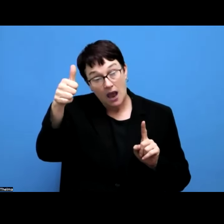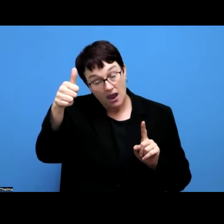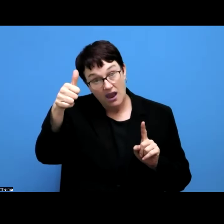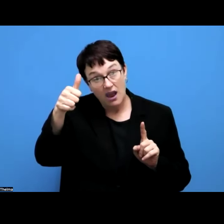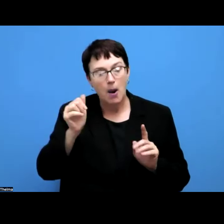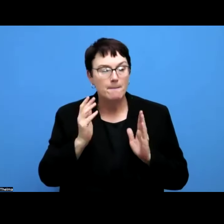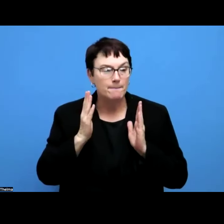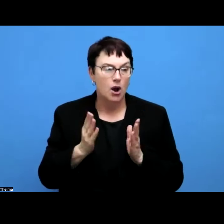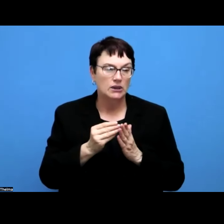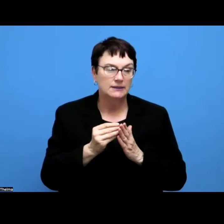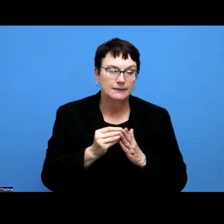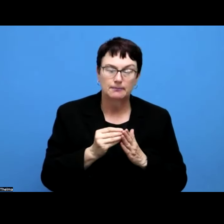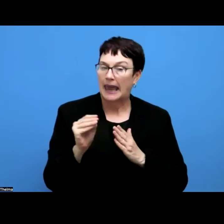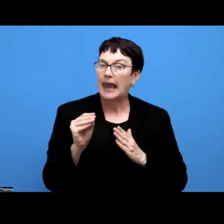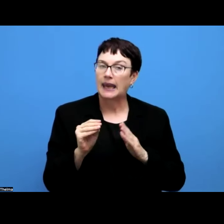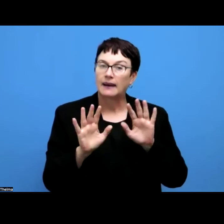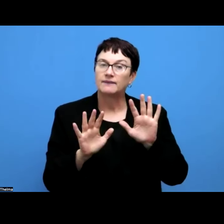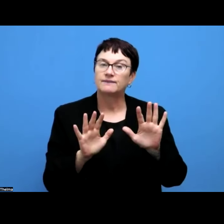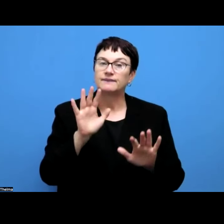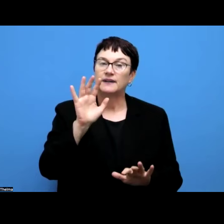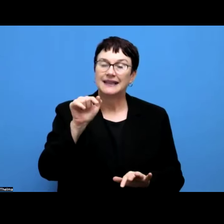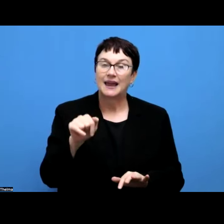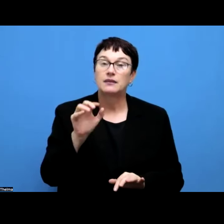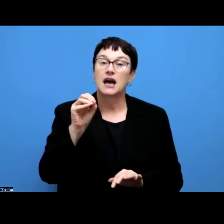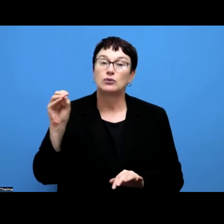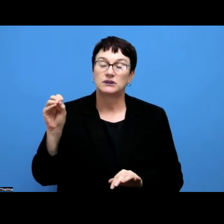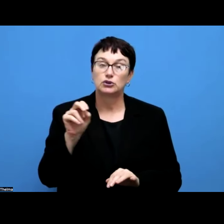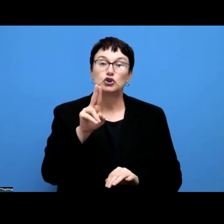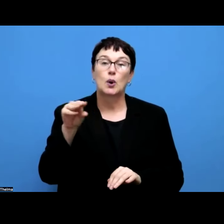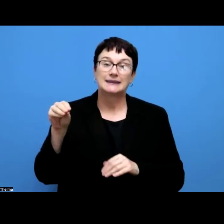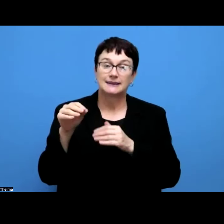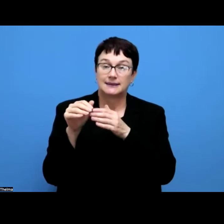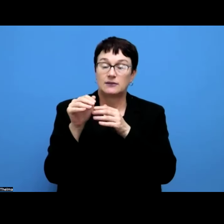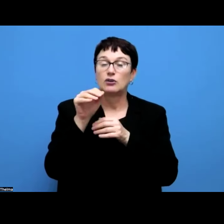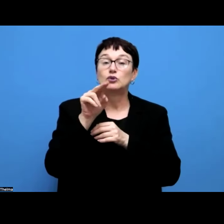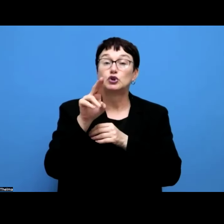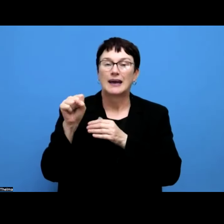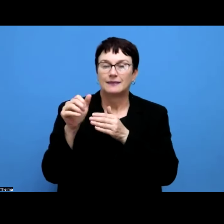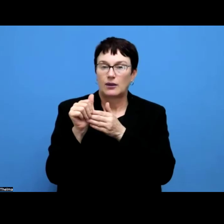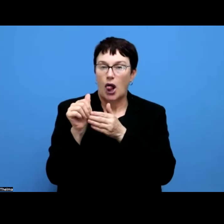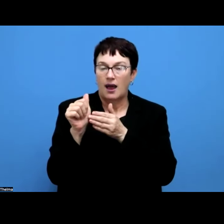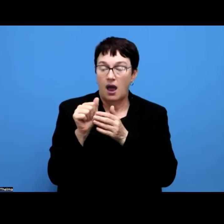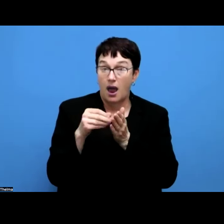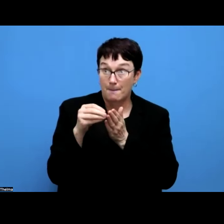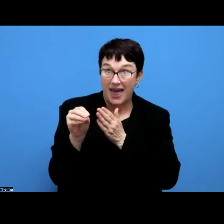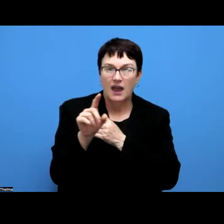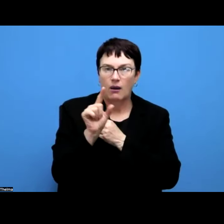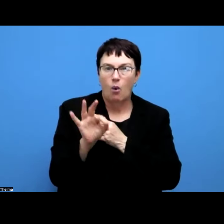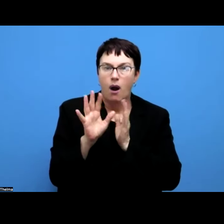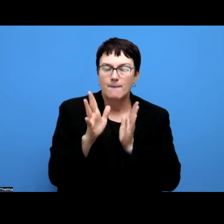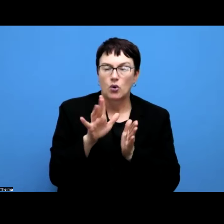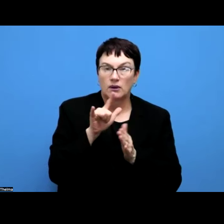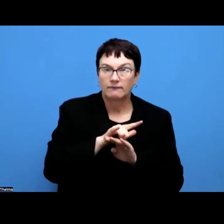it in their country. And this was simply impossible for them. So a horrible, horrible consequence